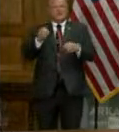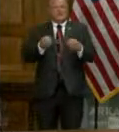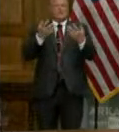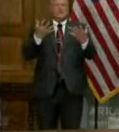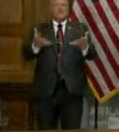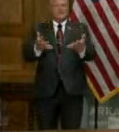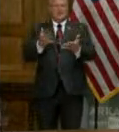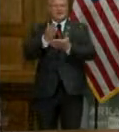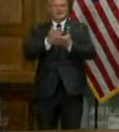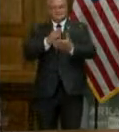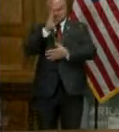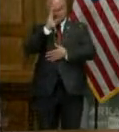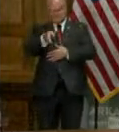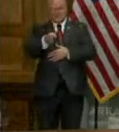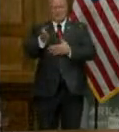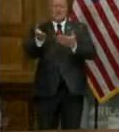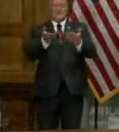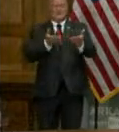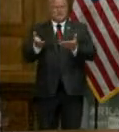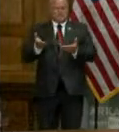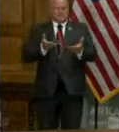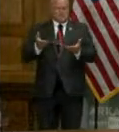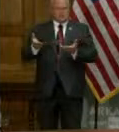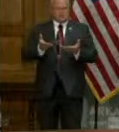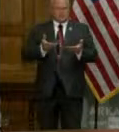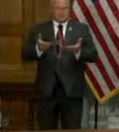provide some direct service